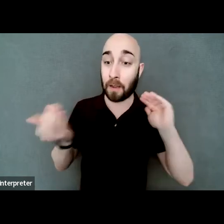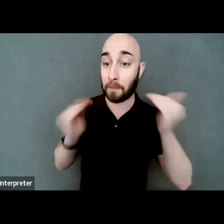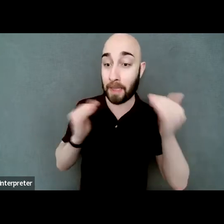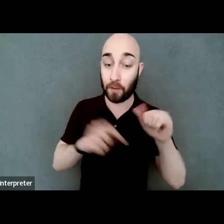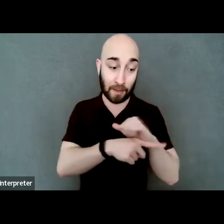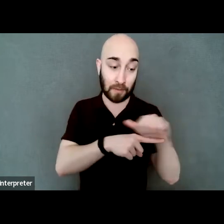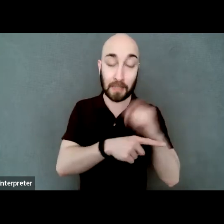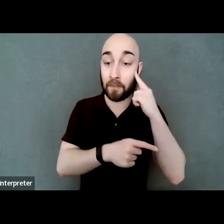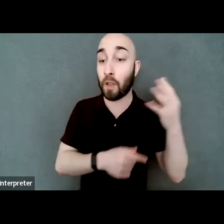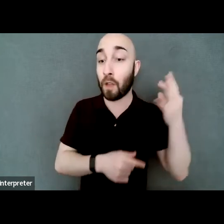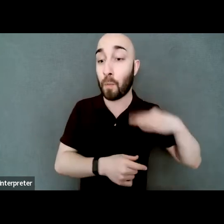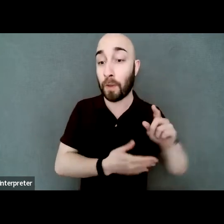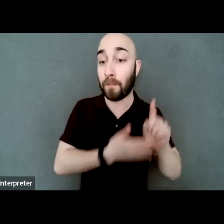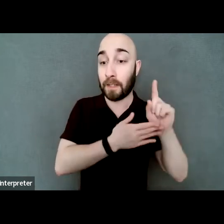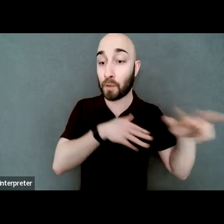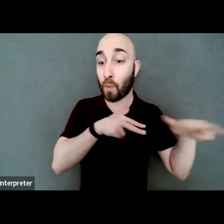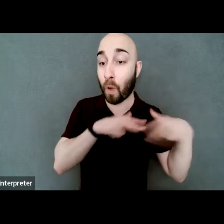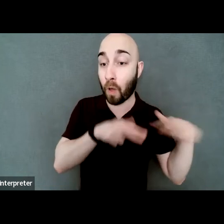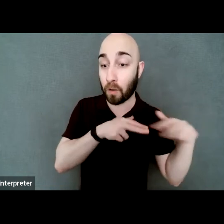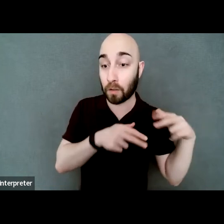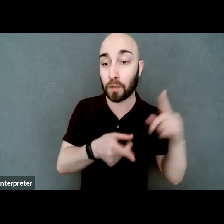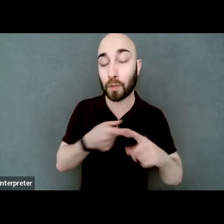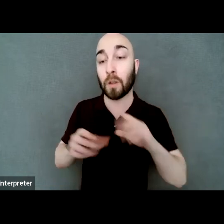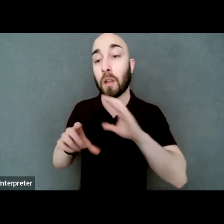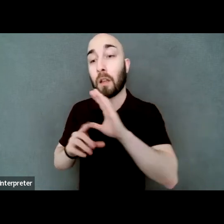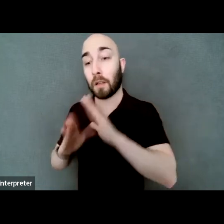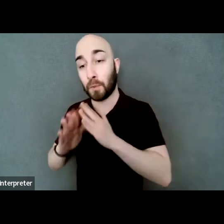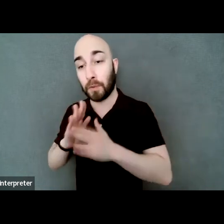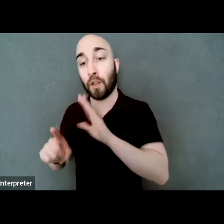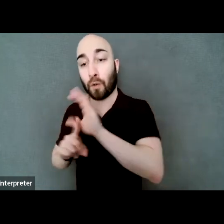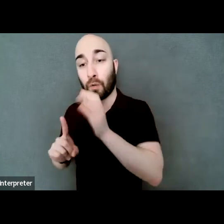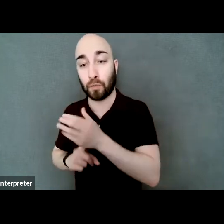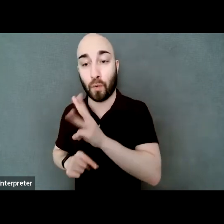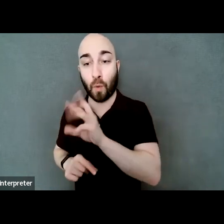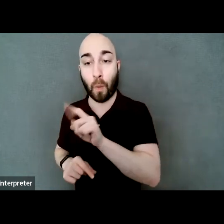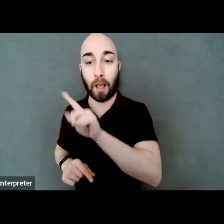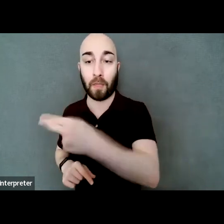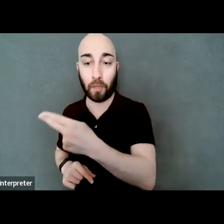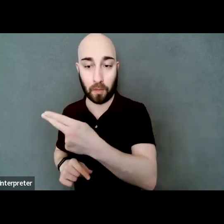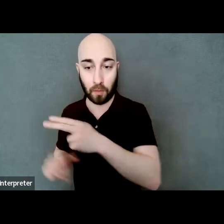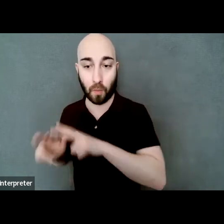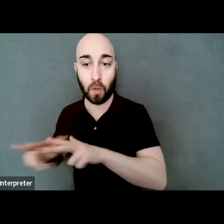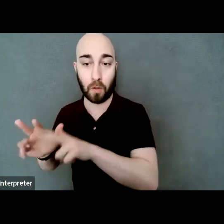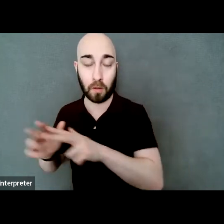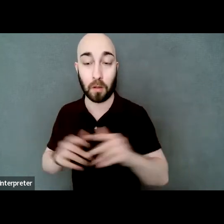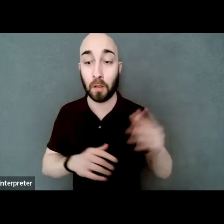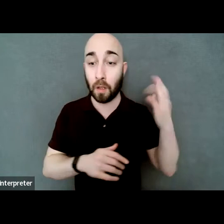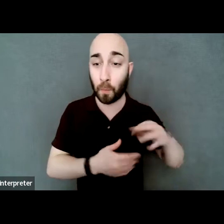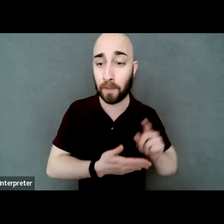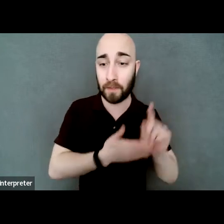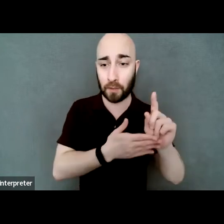of a privilege walk to a community cultural wealth walk, and with the outcome of helping students highlight the harm systems